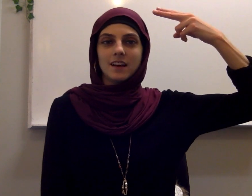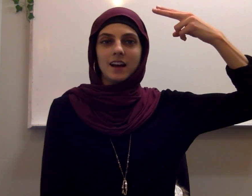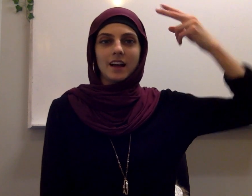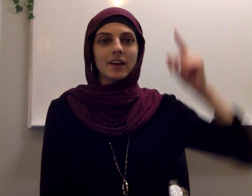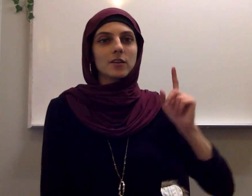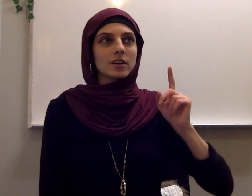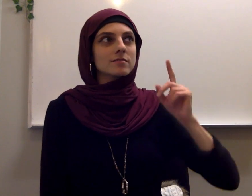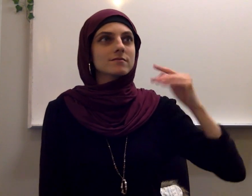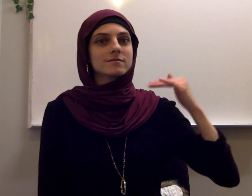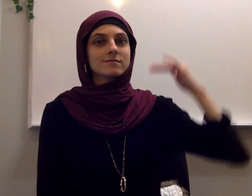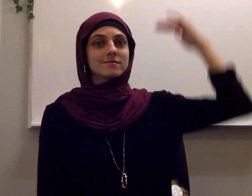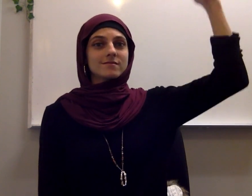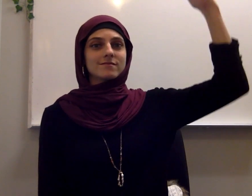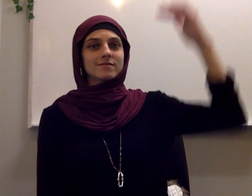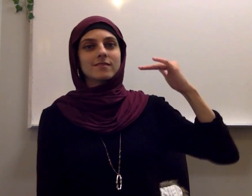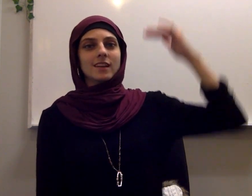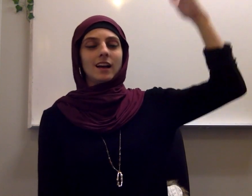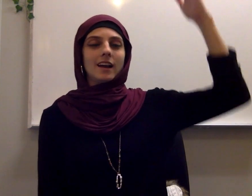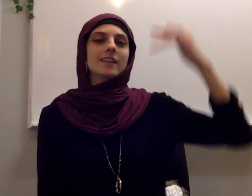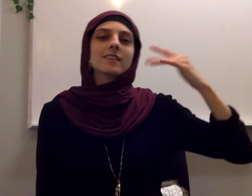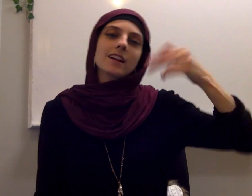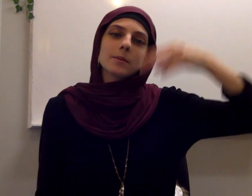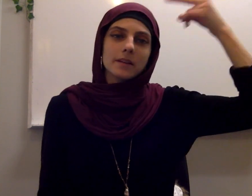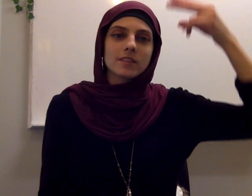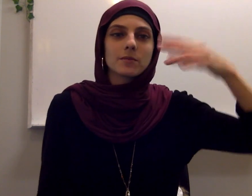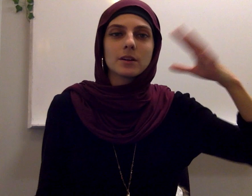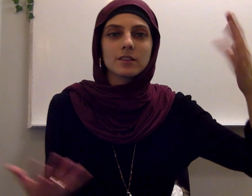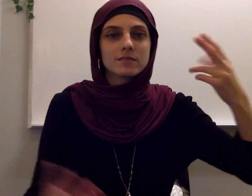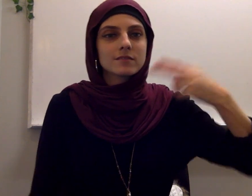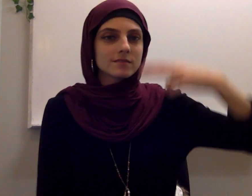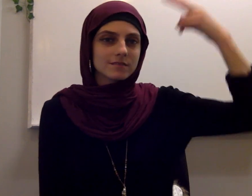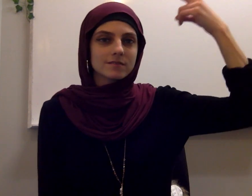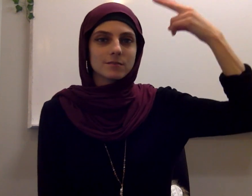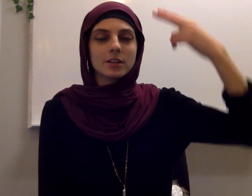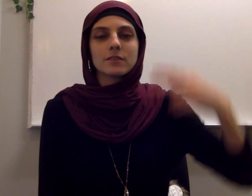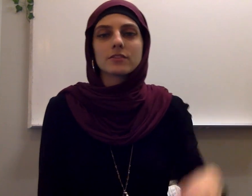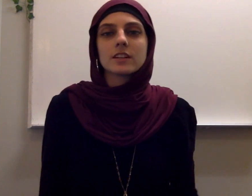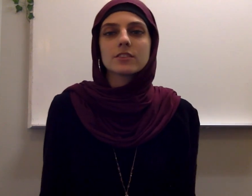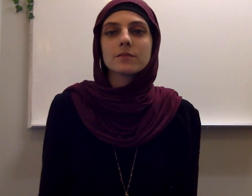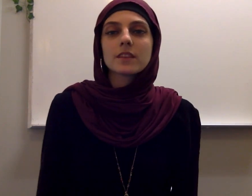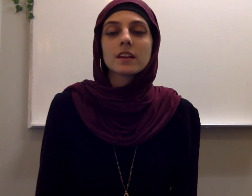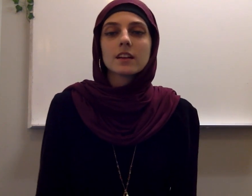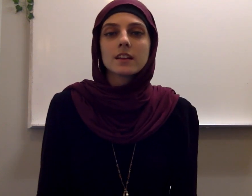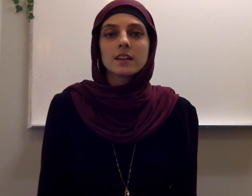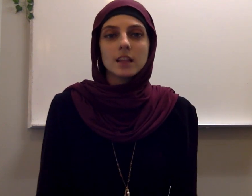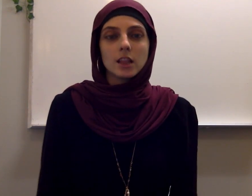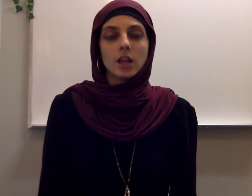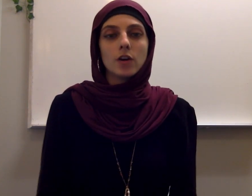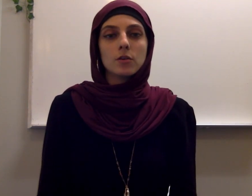High or high. It kind of depends on what you're referring to. Low.